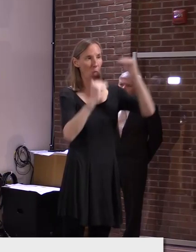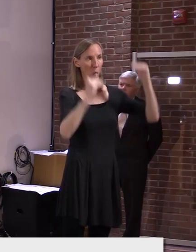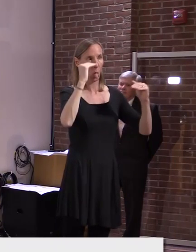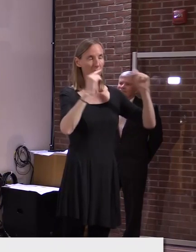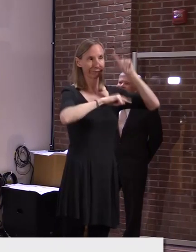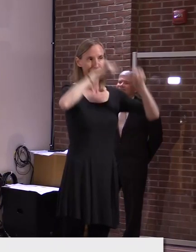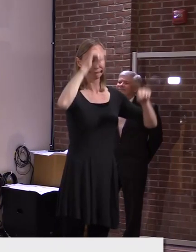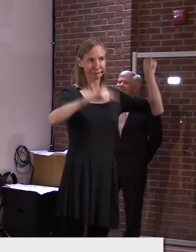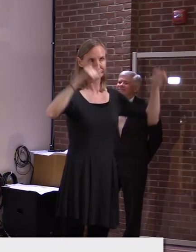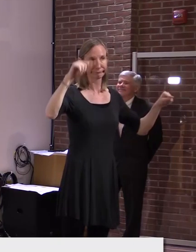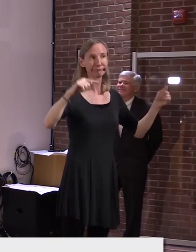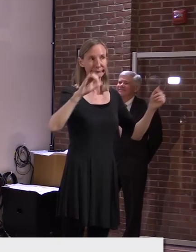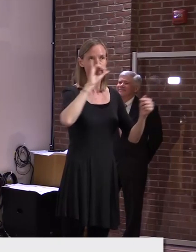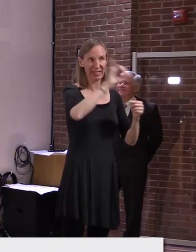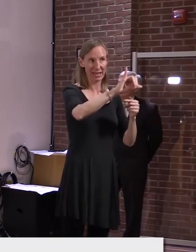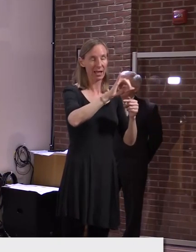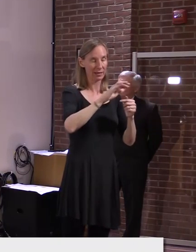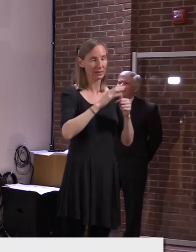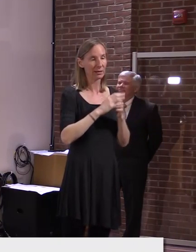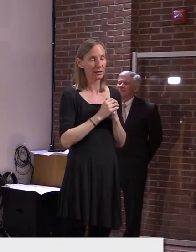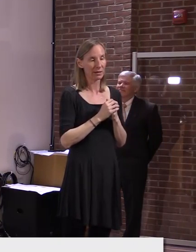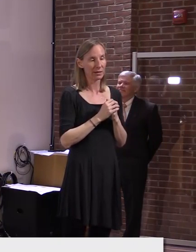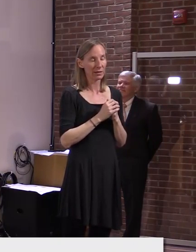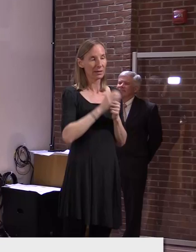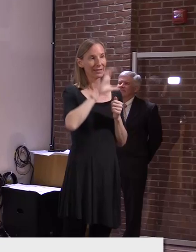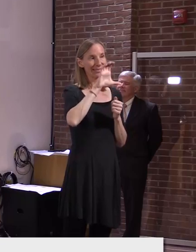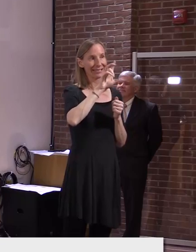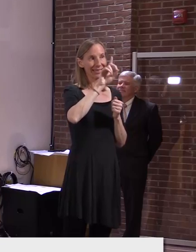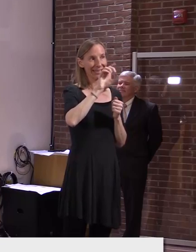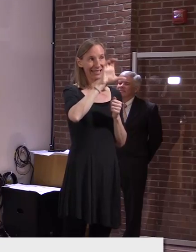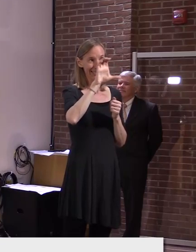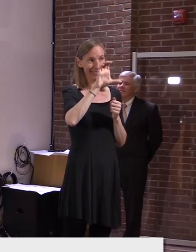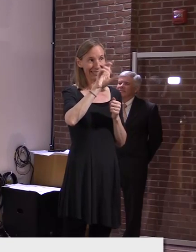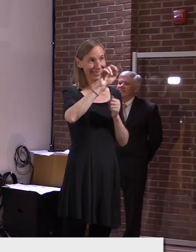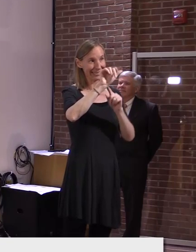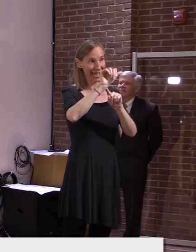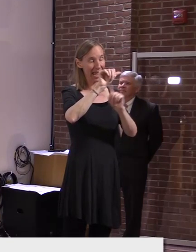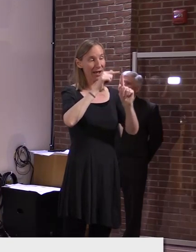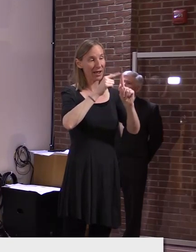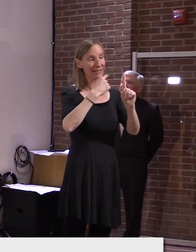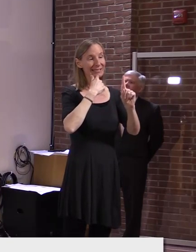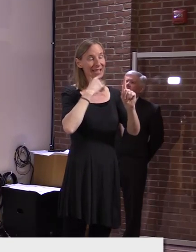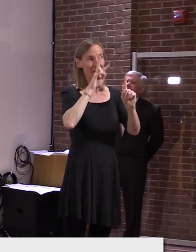Vermont, they had that, according to the CDC data they've gotten, that